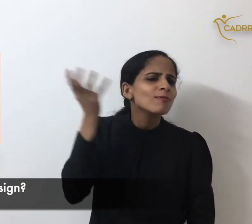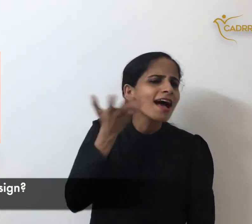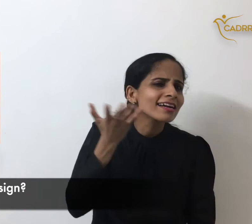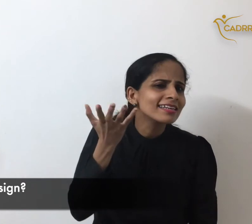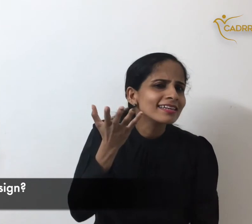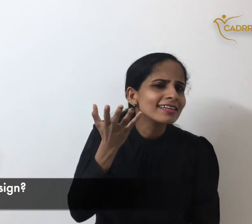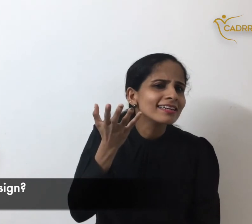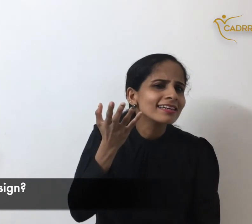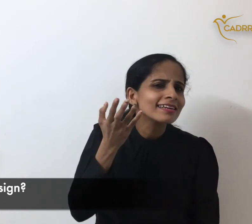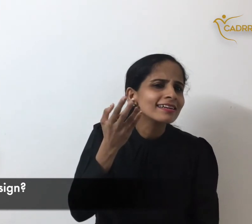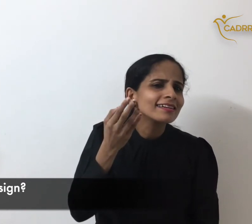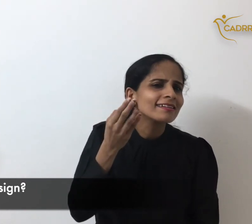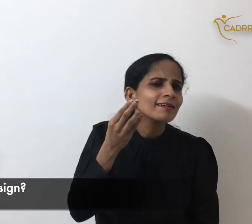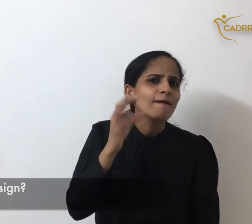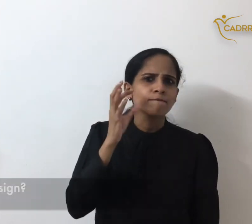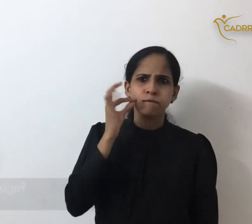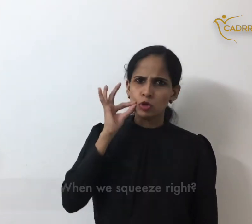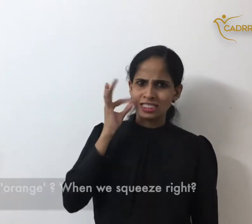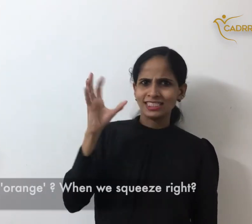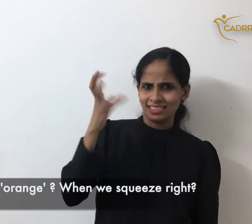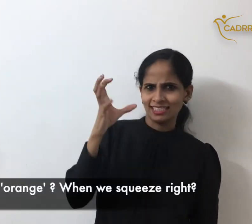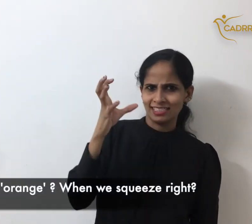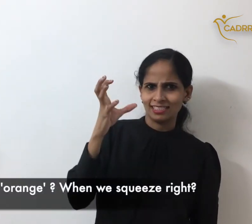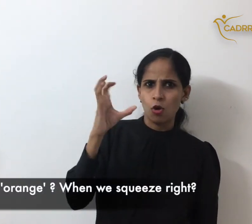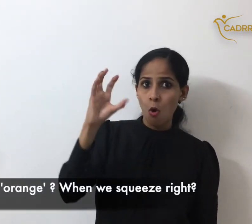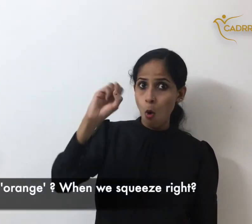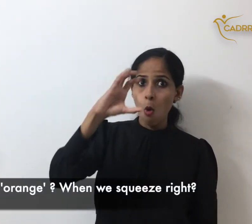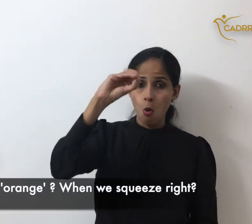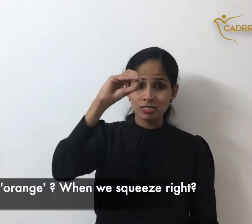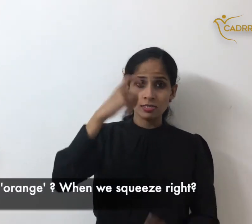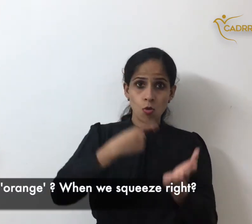Why this sign? You know the fruit orange?